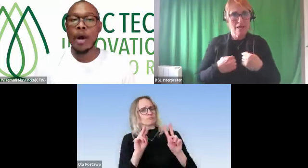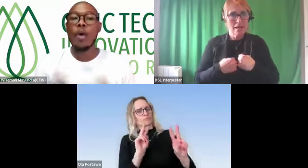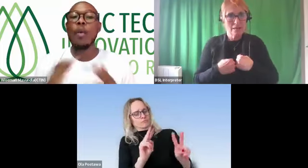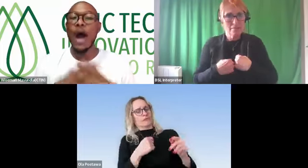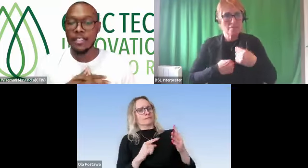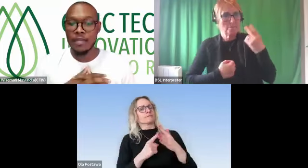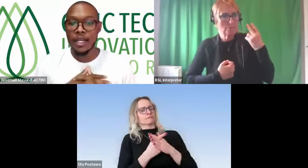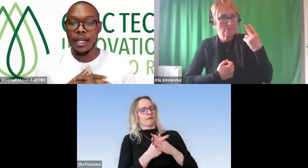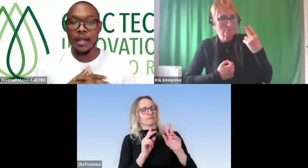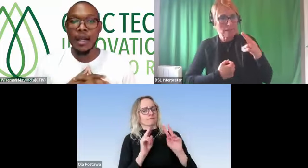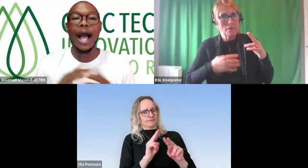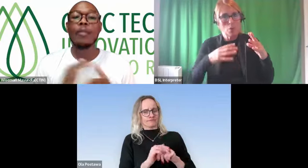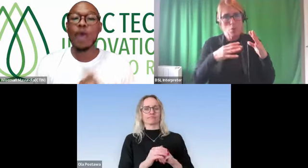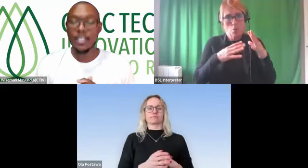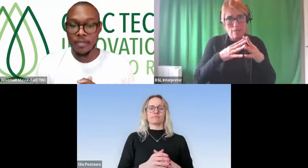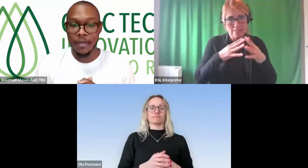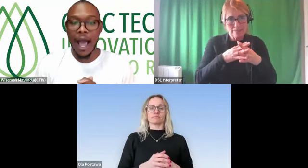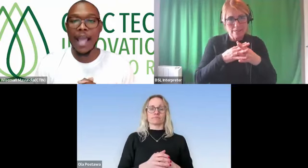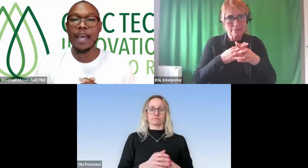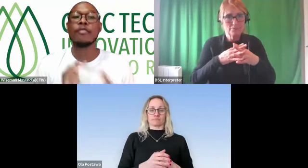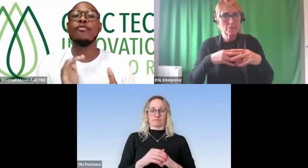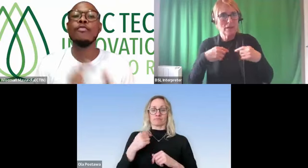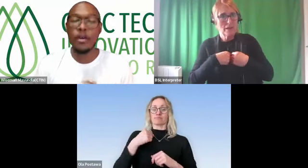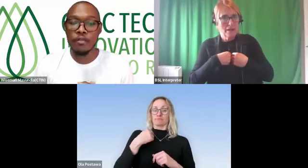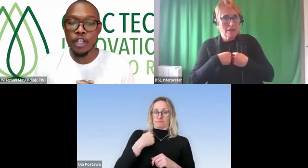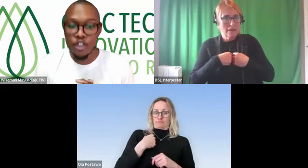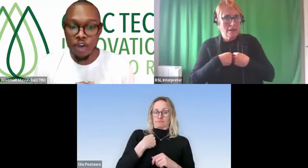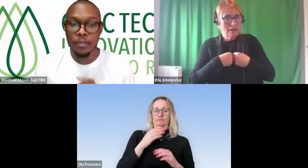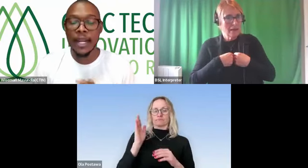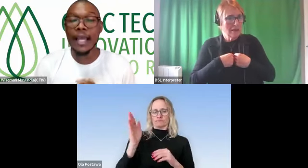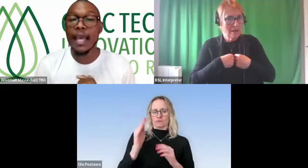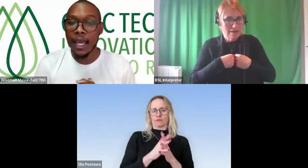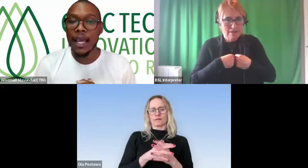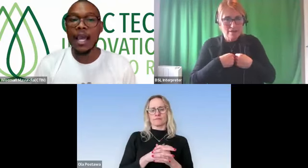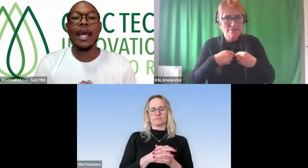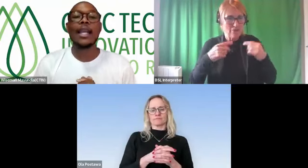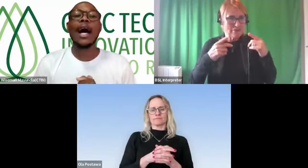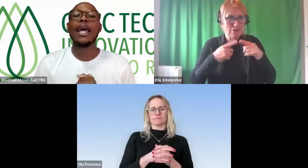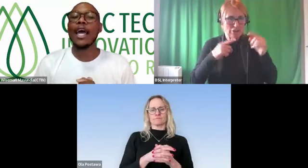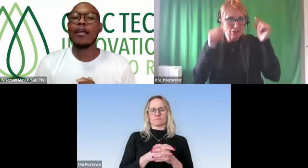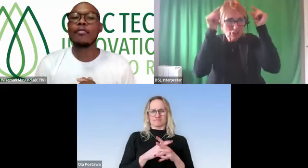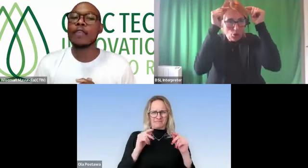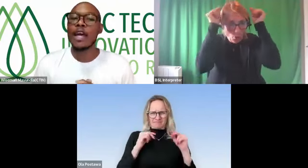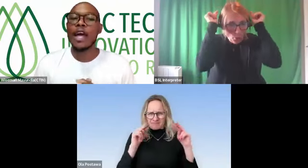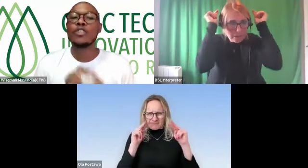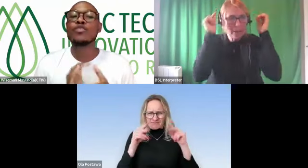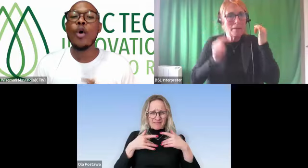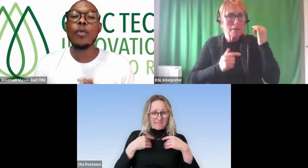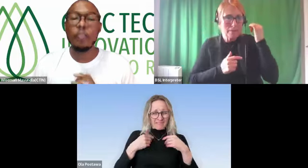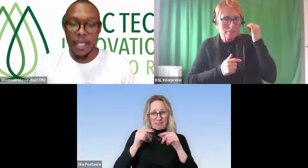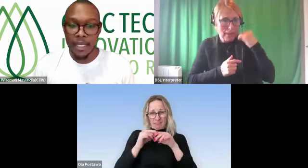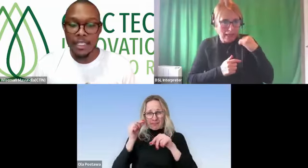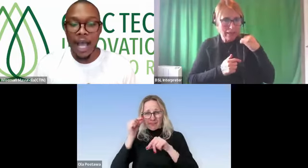I am Wiseman. I am Wiseman. I have very, very short black hair and I have